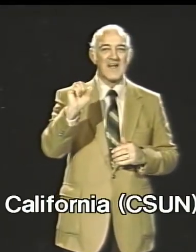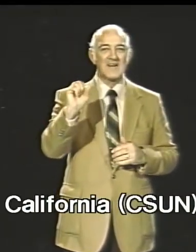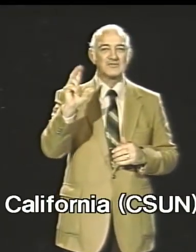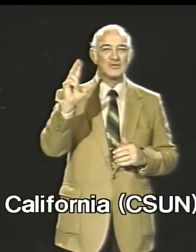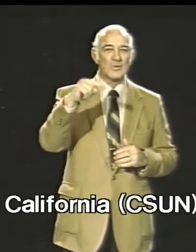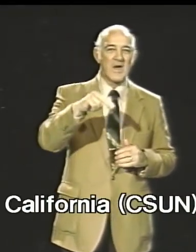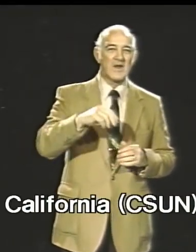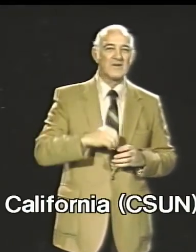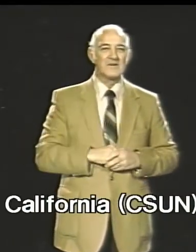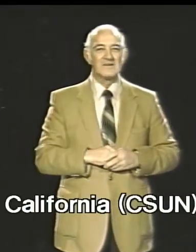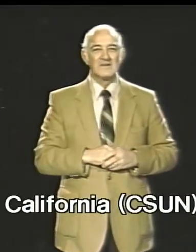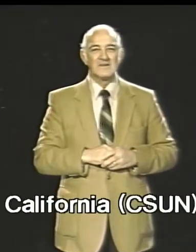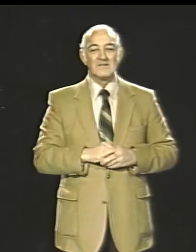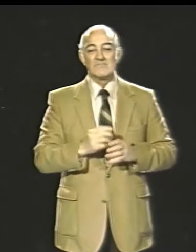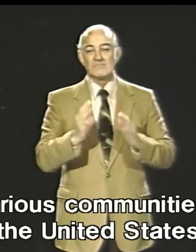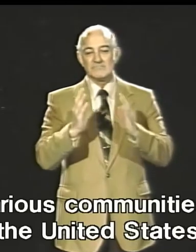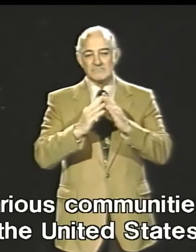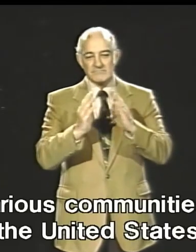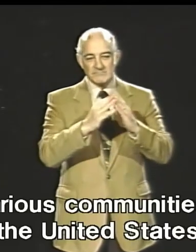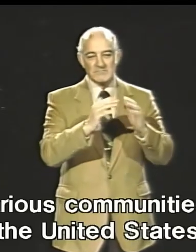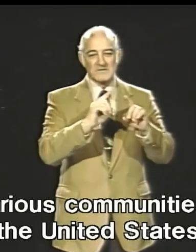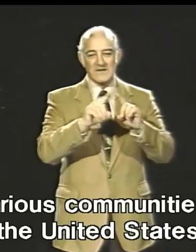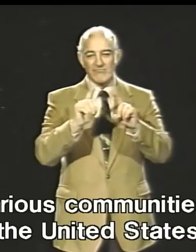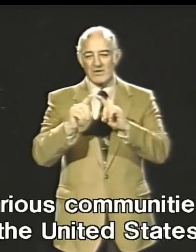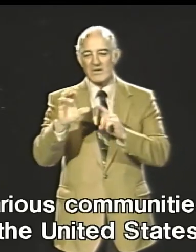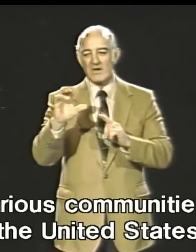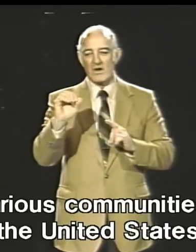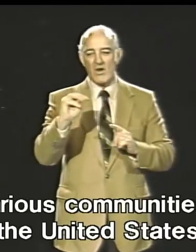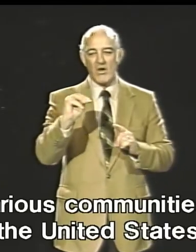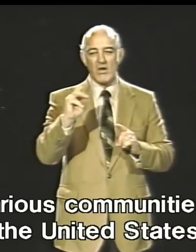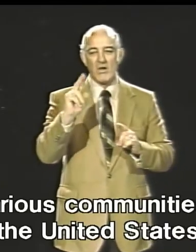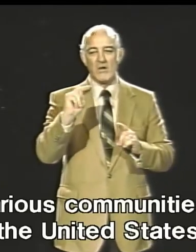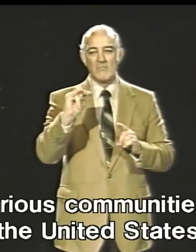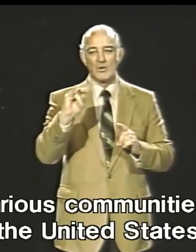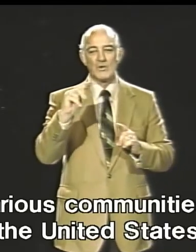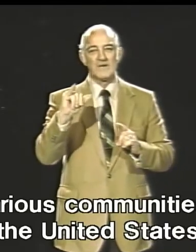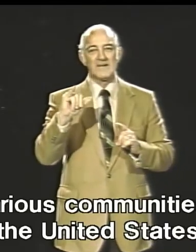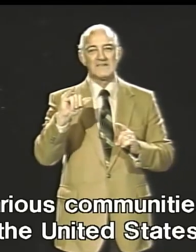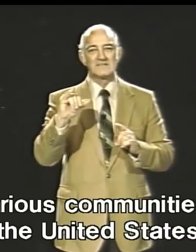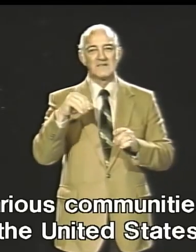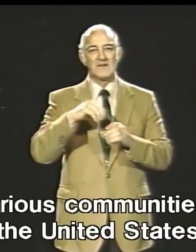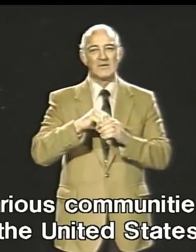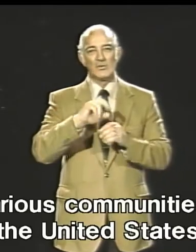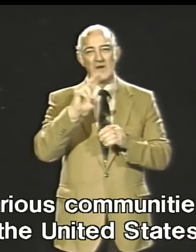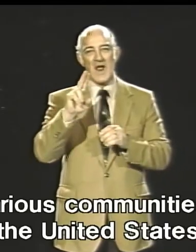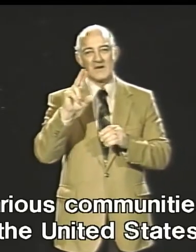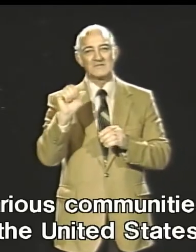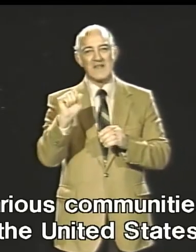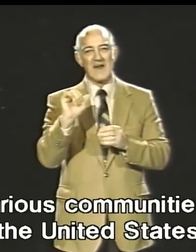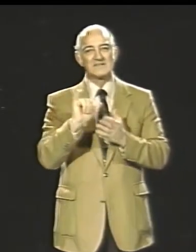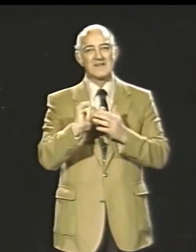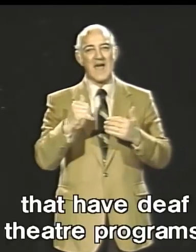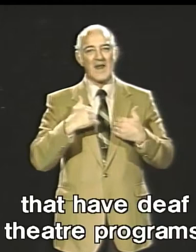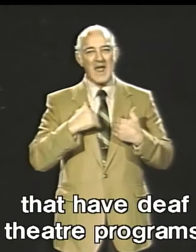California State University at Northridge, various communities in the United States that